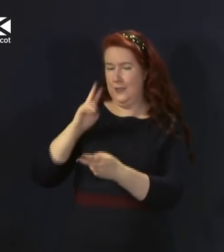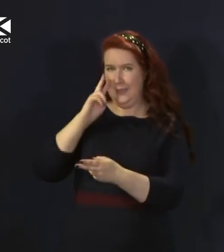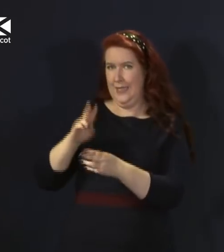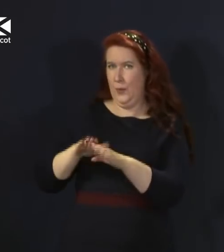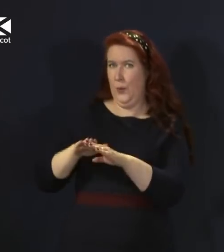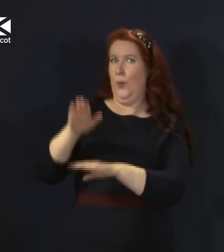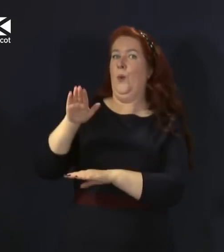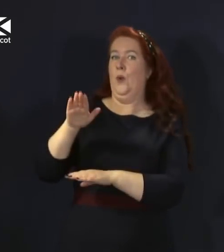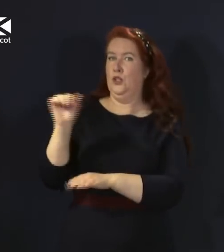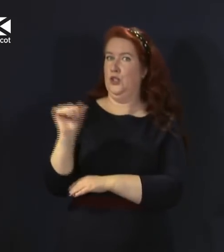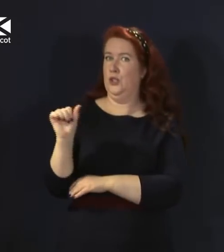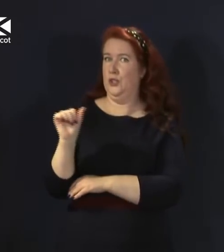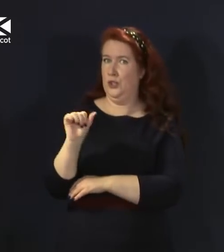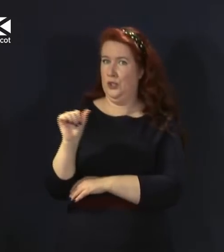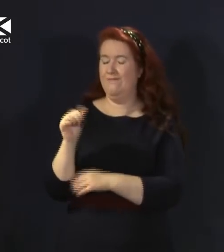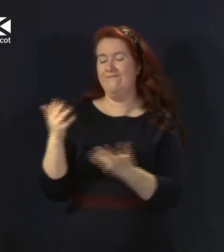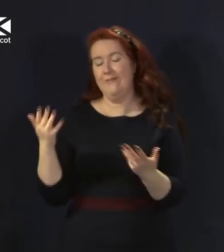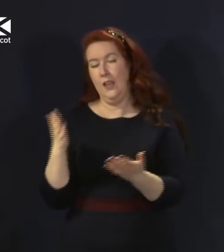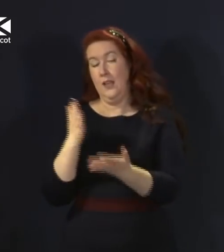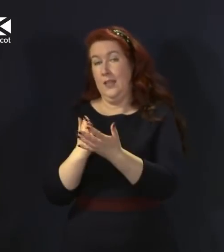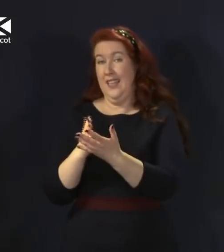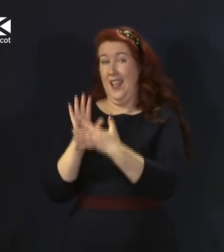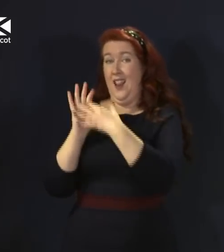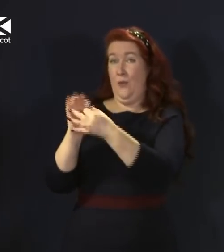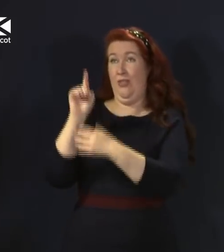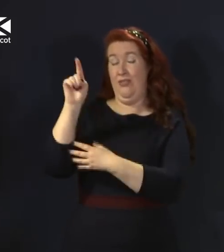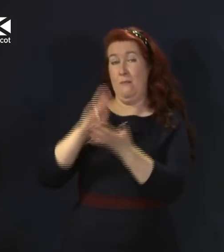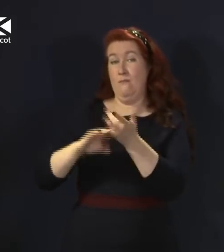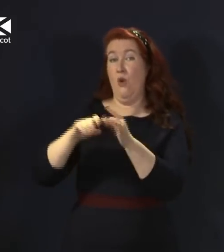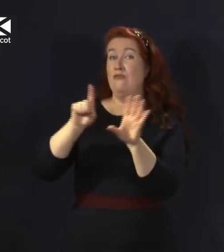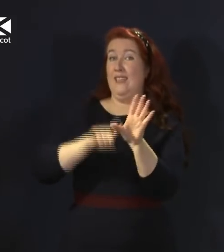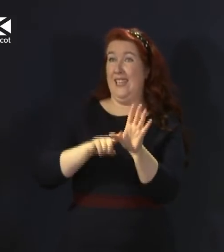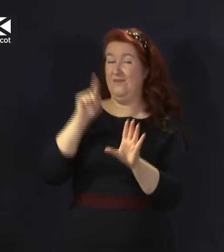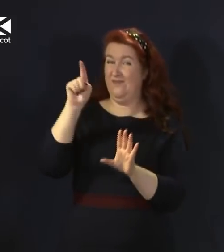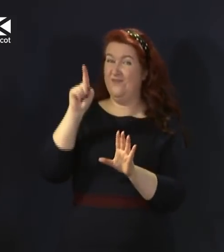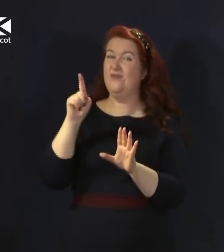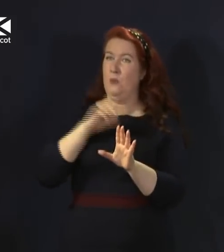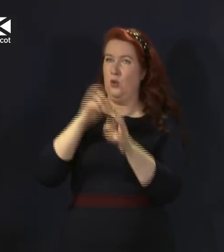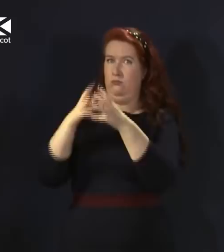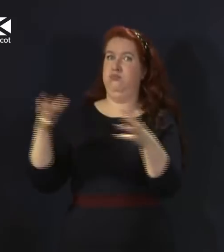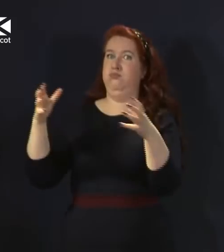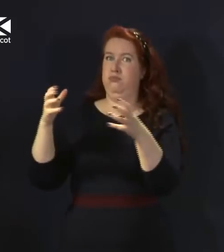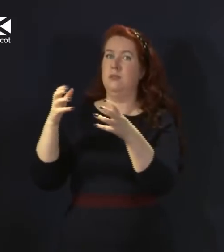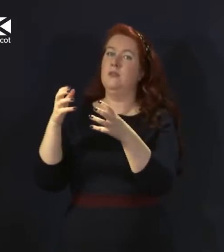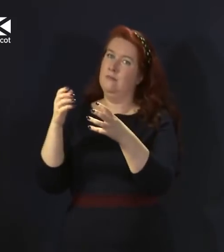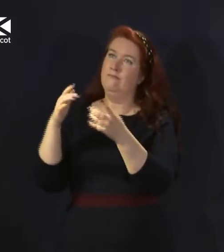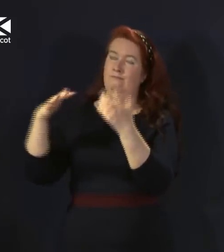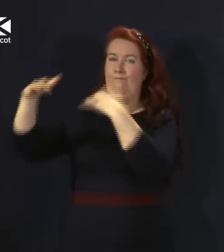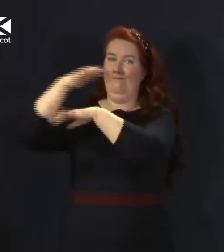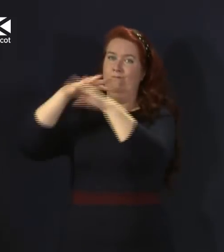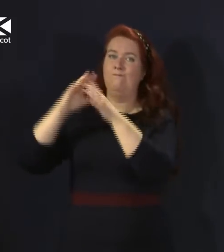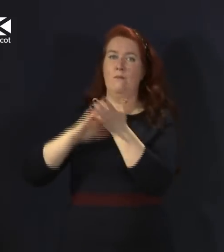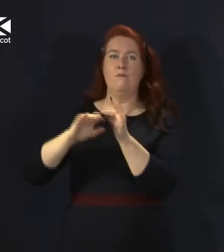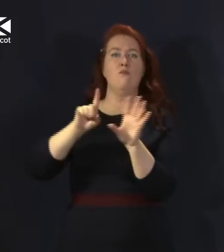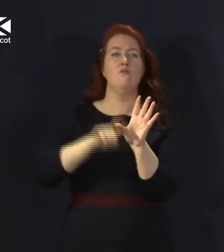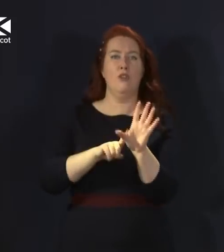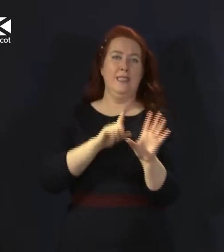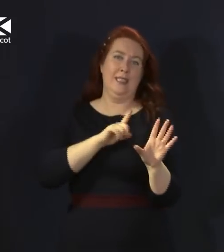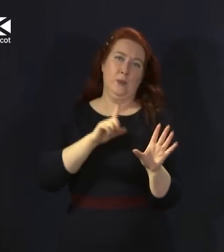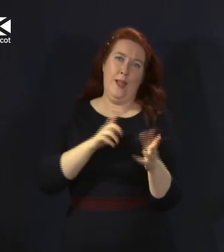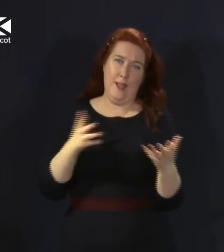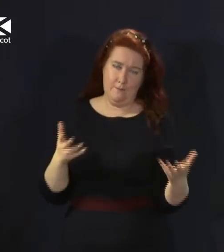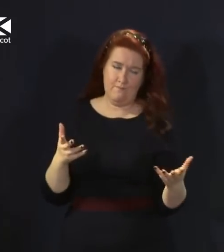cases. That is driven largely by the situation in Moray that I've referred to already and will come on to a bit more fully